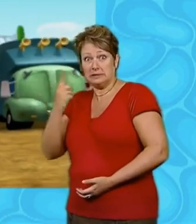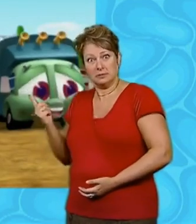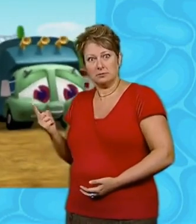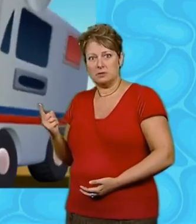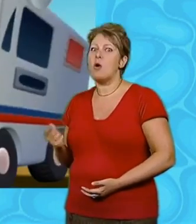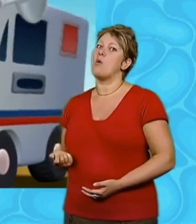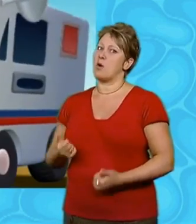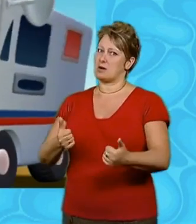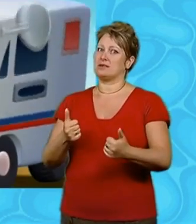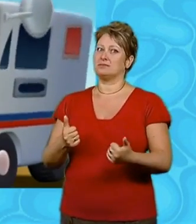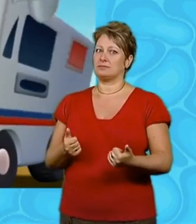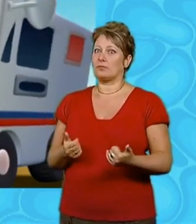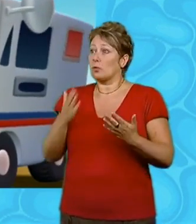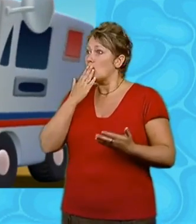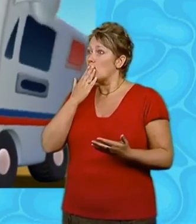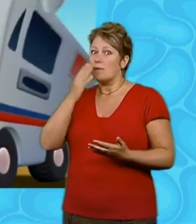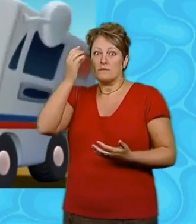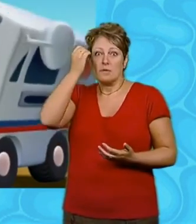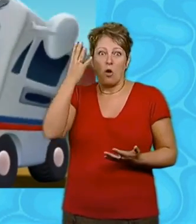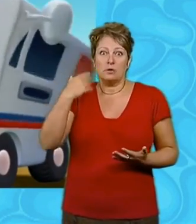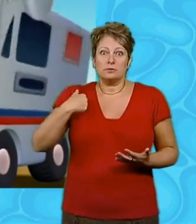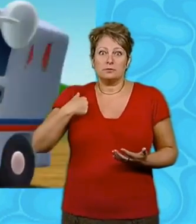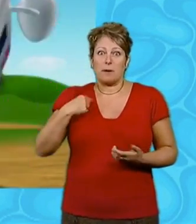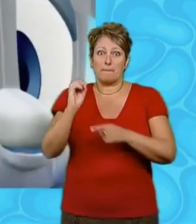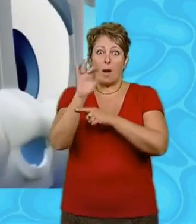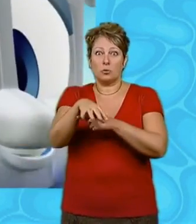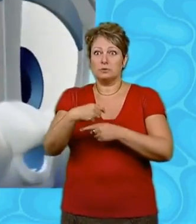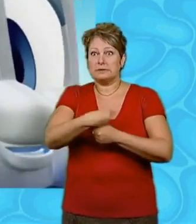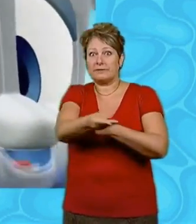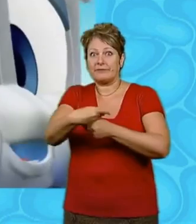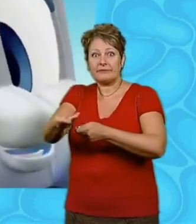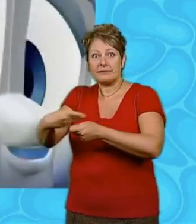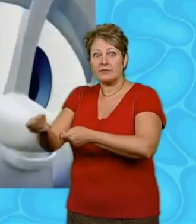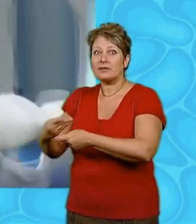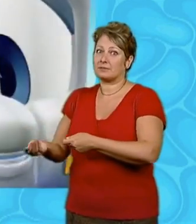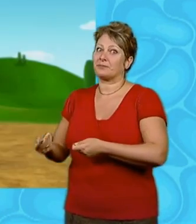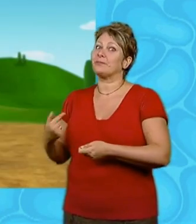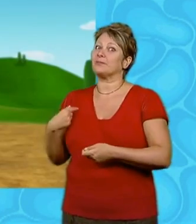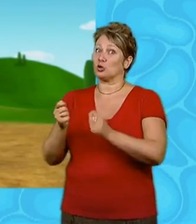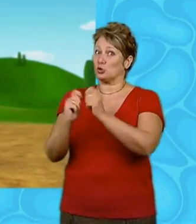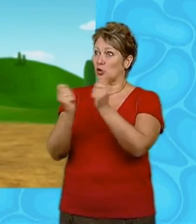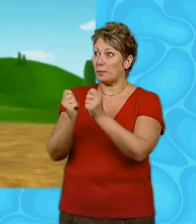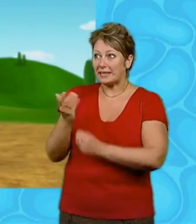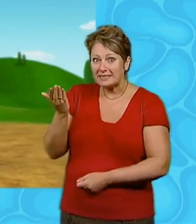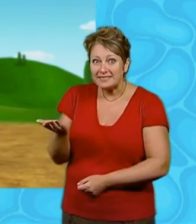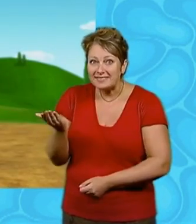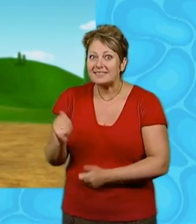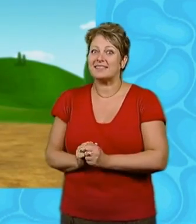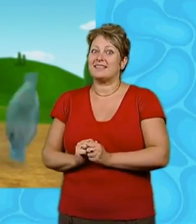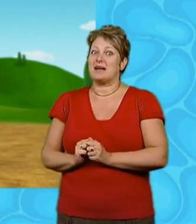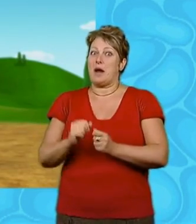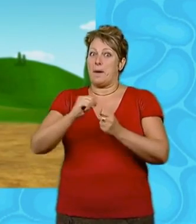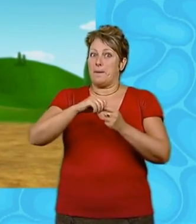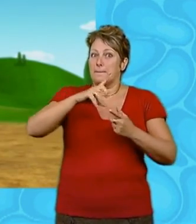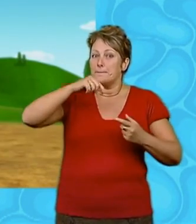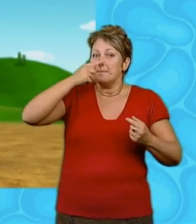Oh, great. Oh, I almost forgot. Pose for everyone. A new super truck comic for Scooty. And the pine-scented deodorizer